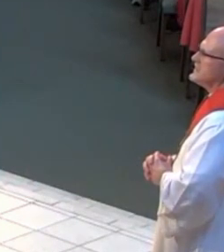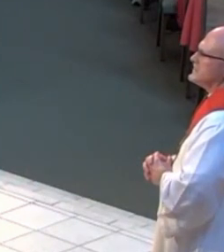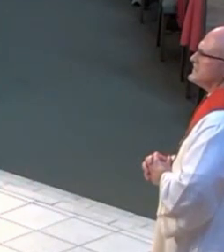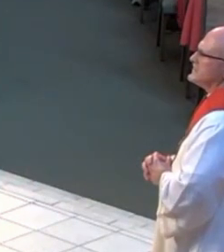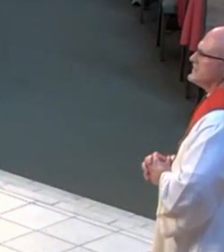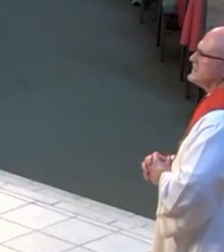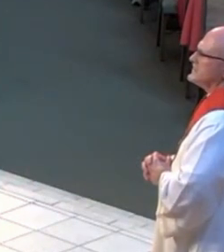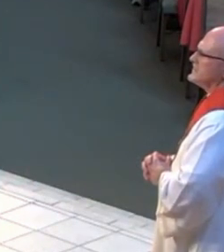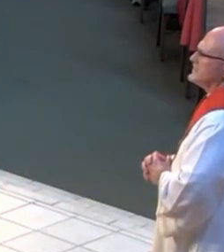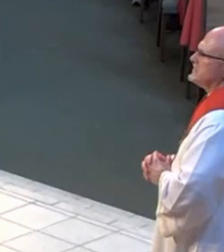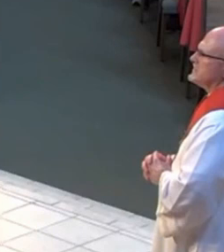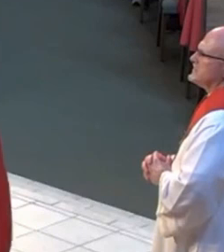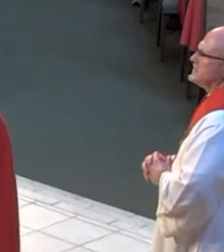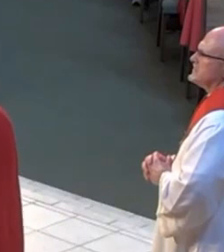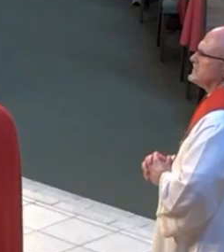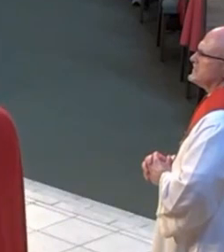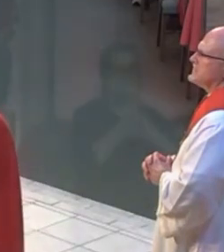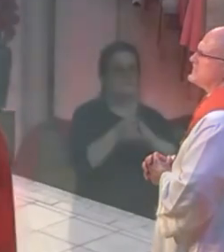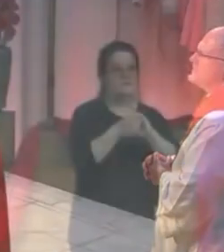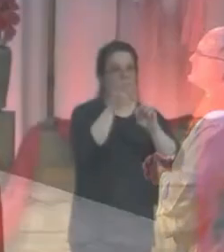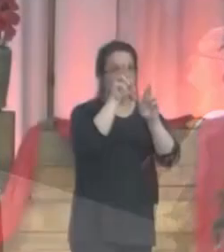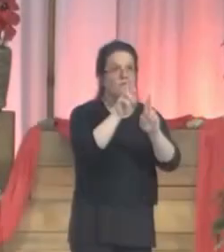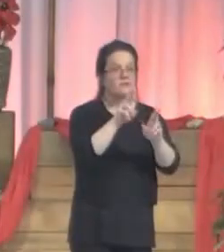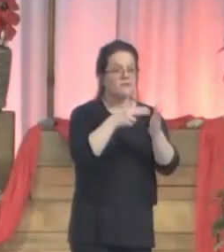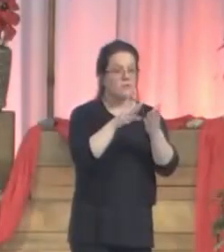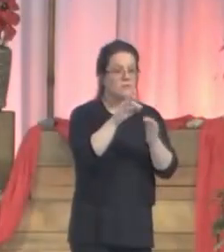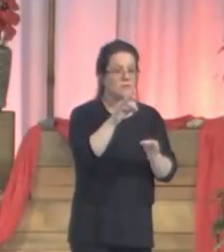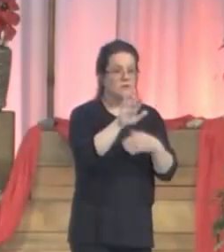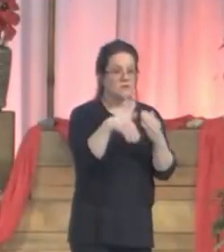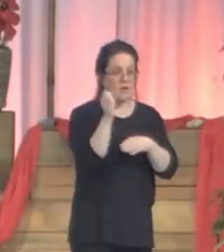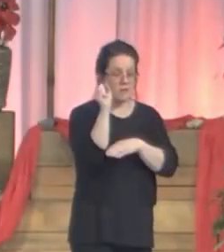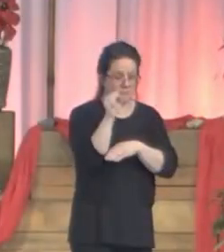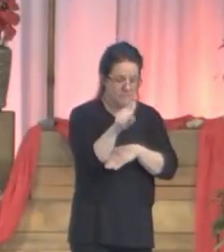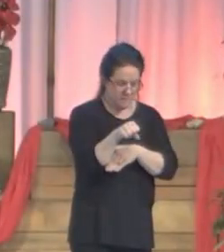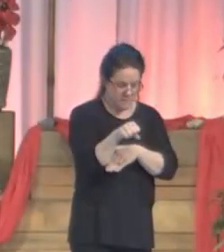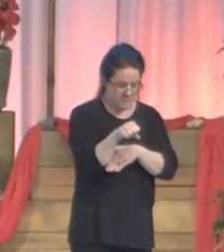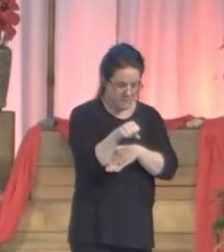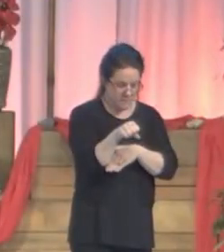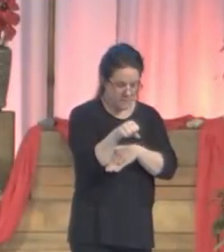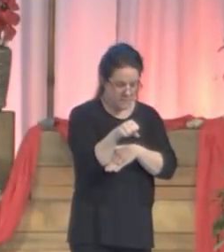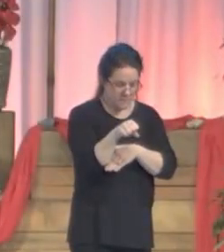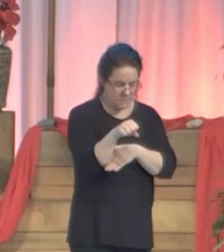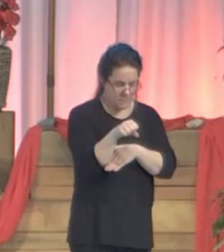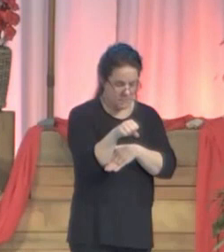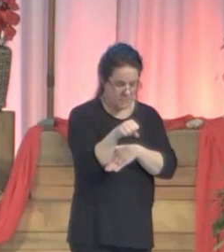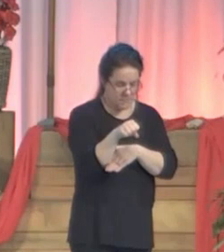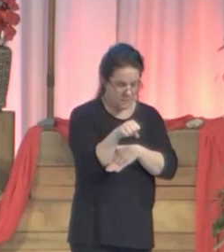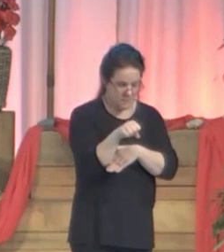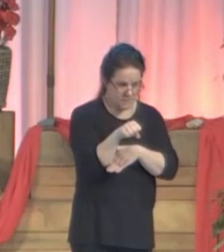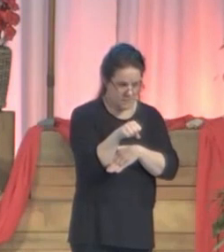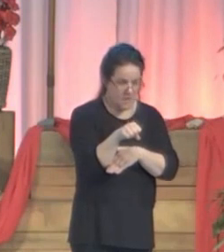Let's all be instruments of the reverence of the Holy Spirit. Let us all bow. So he bowed instead of genuflected, and that's not even